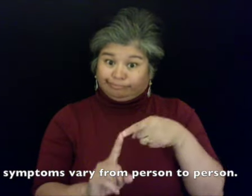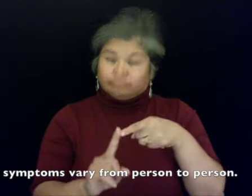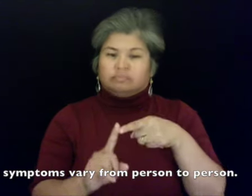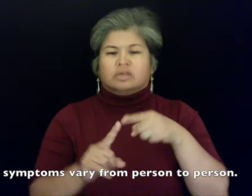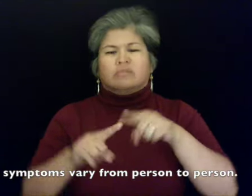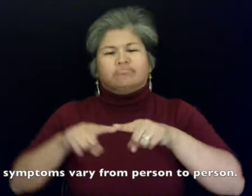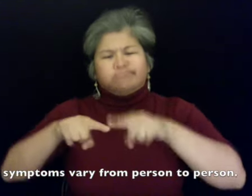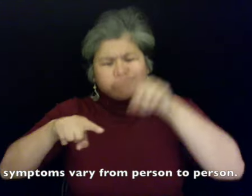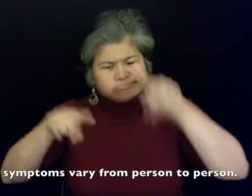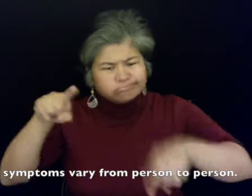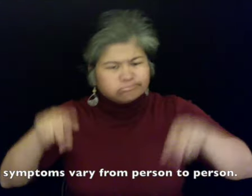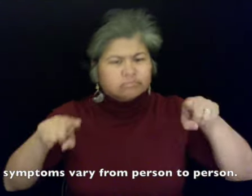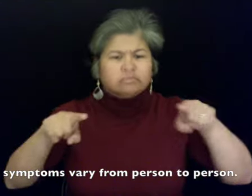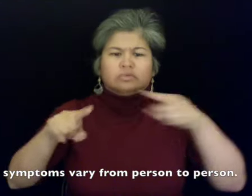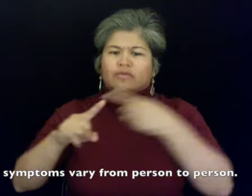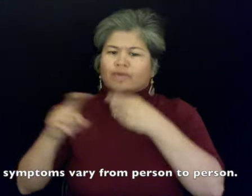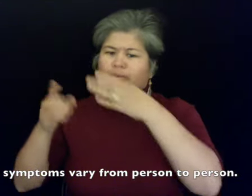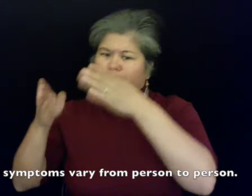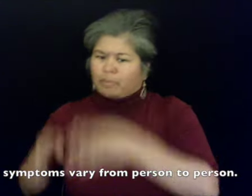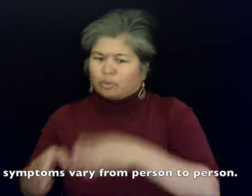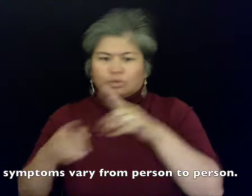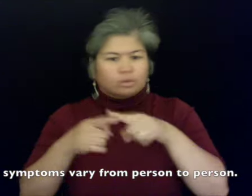Symptoms vary from person to person.